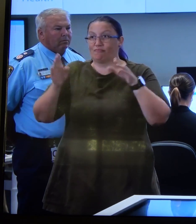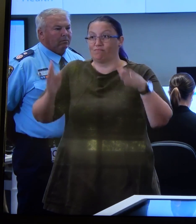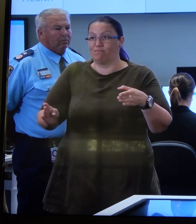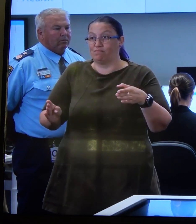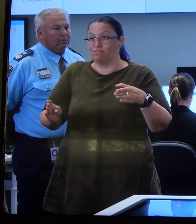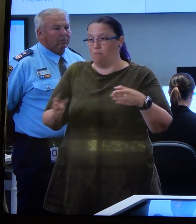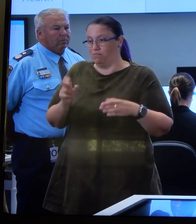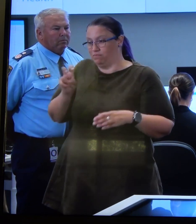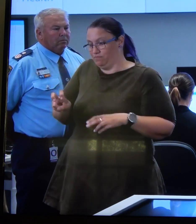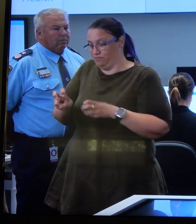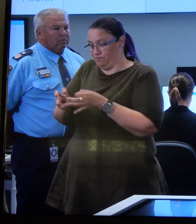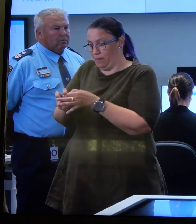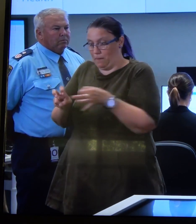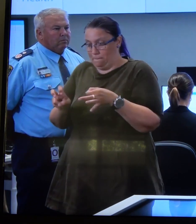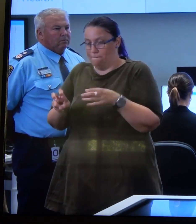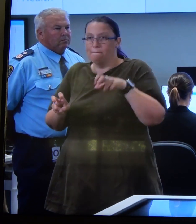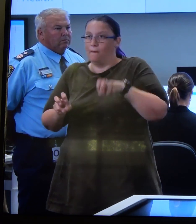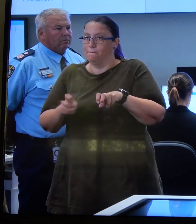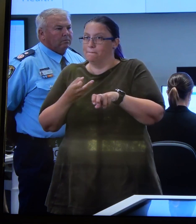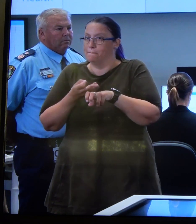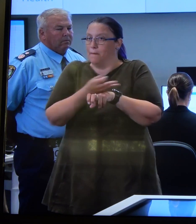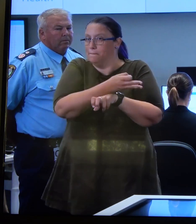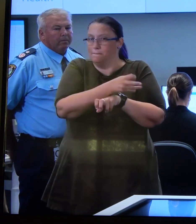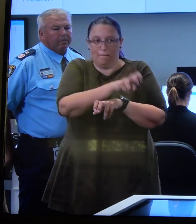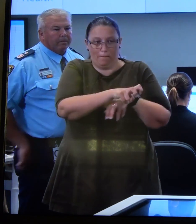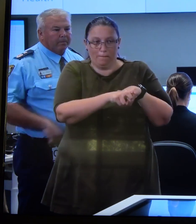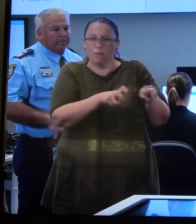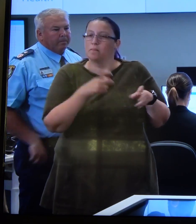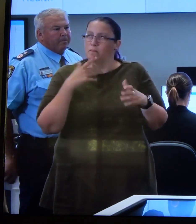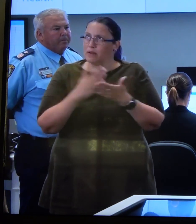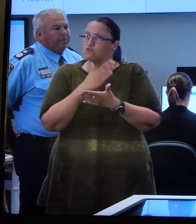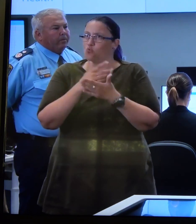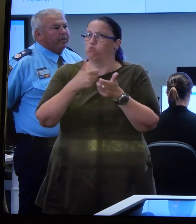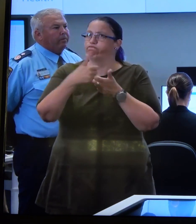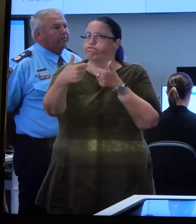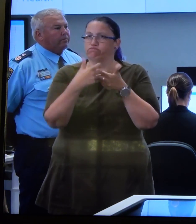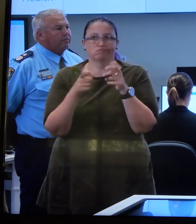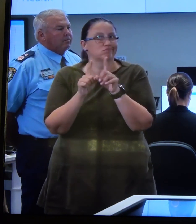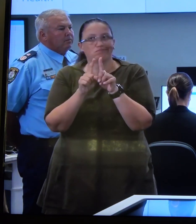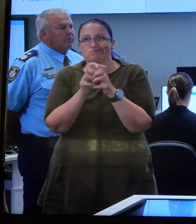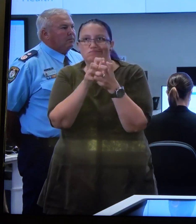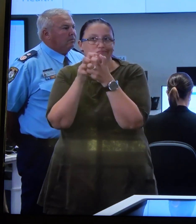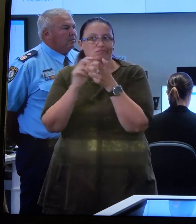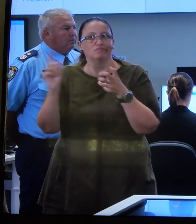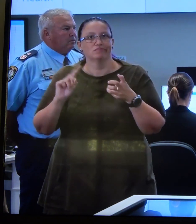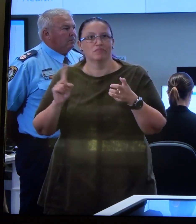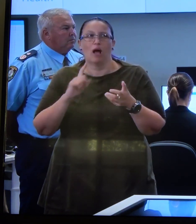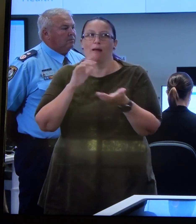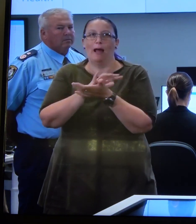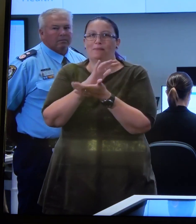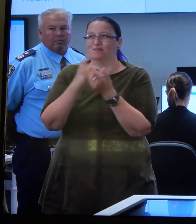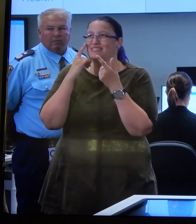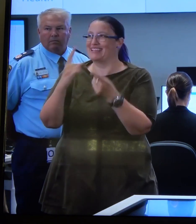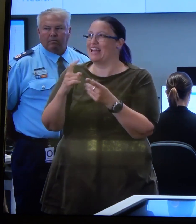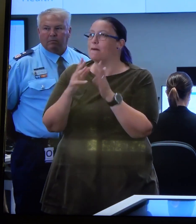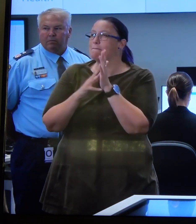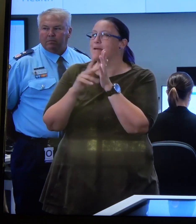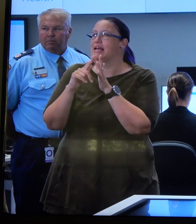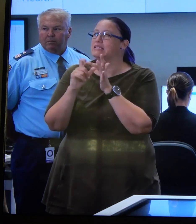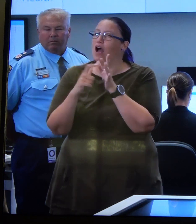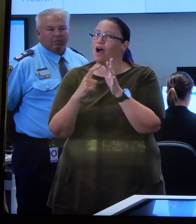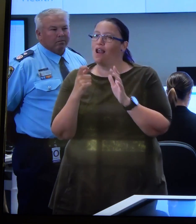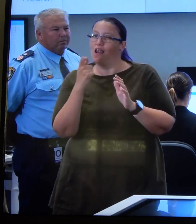gaps, and so we're trying to keep people as separated as we can. And it's pleasing to see the media is also a bit